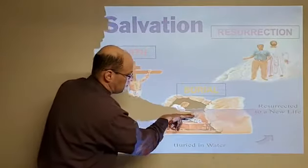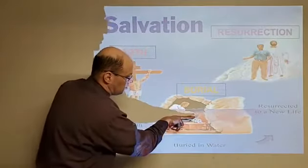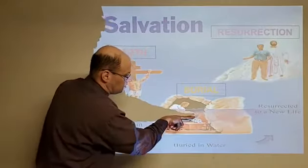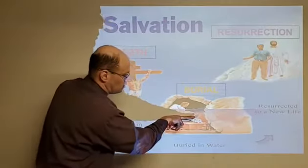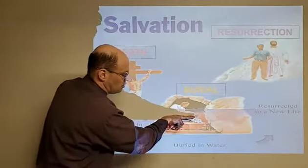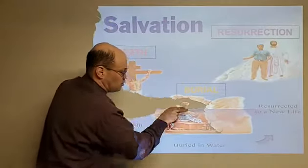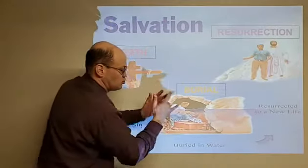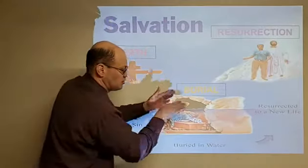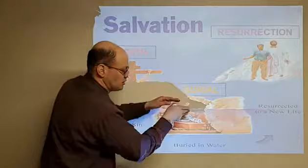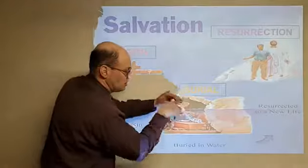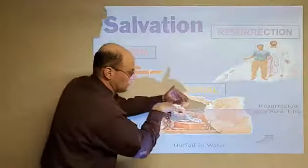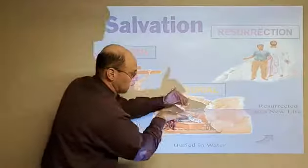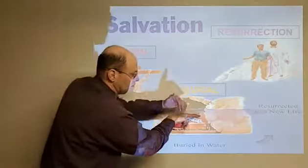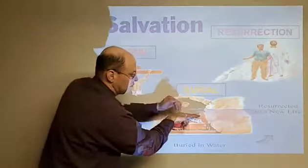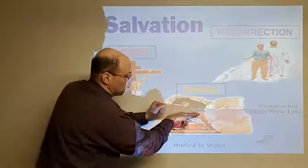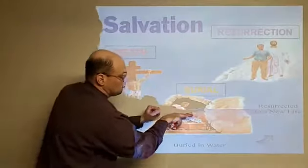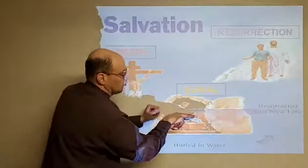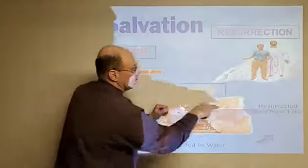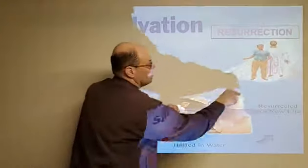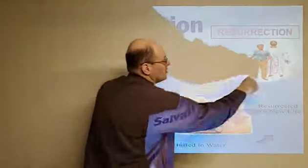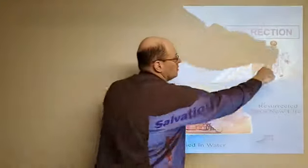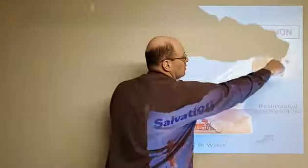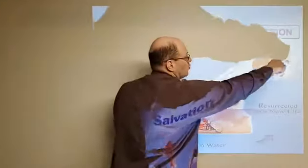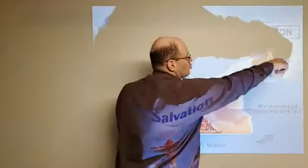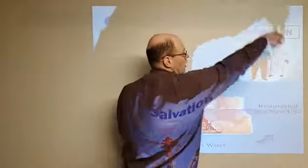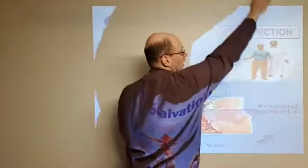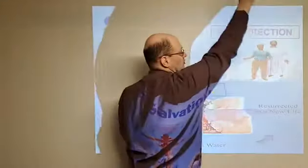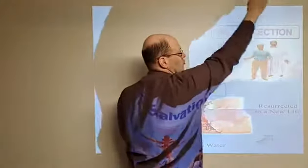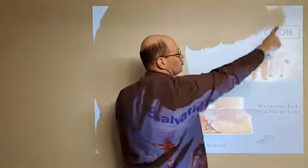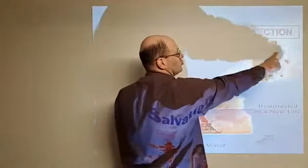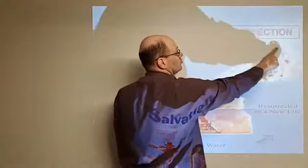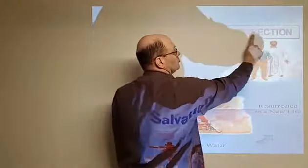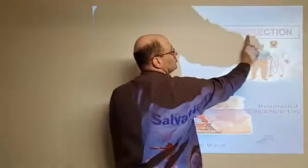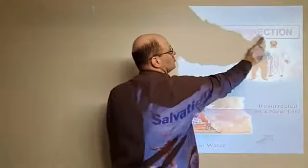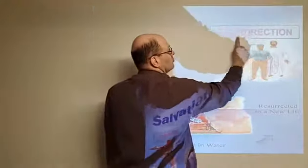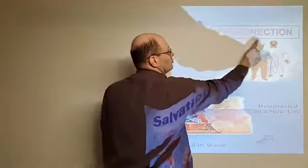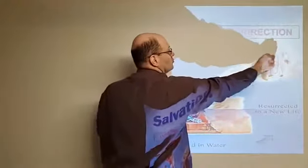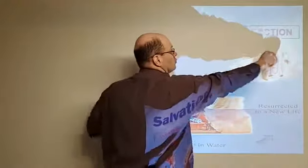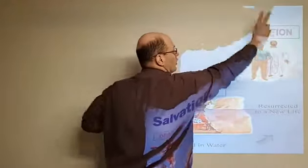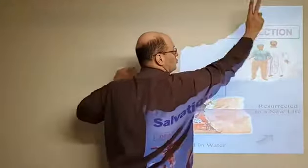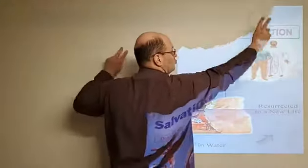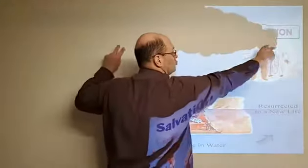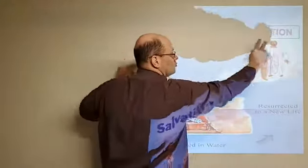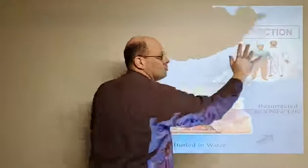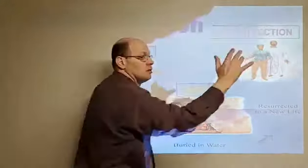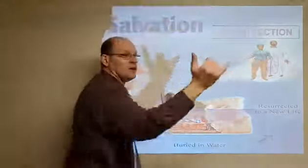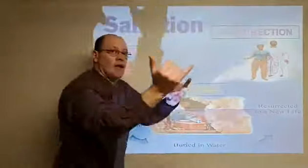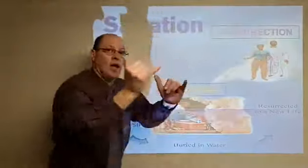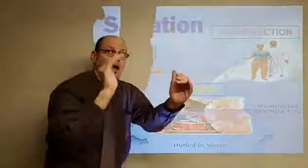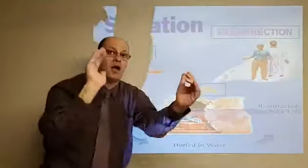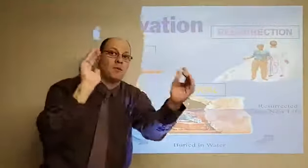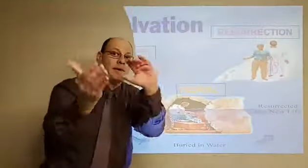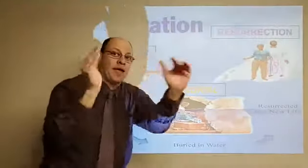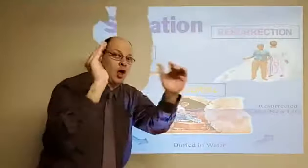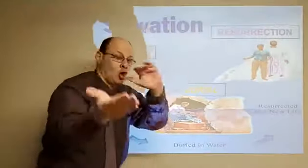that God was manifest in he was buried and he did ascend he was resurrected now